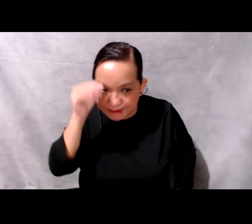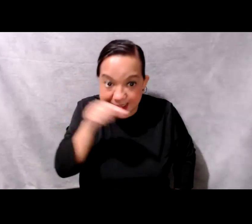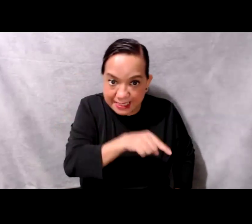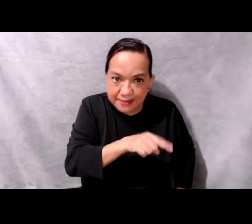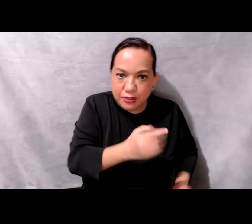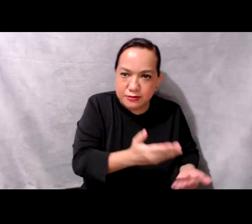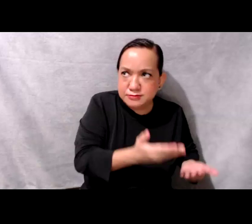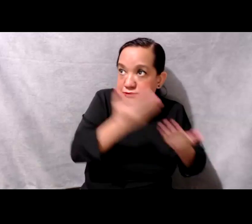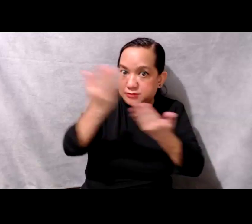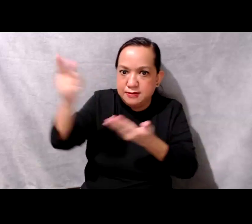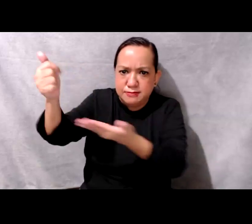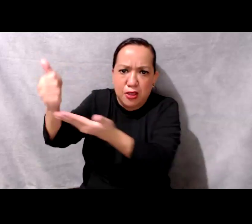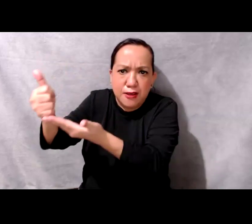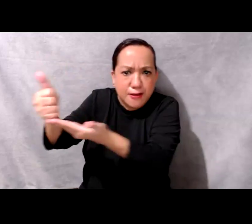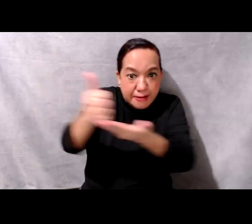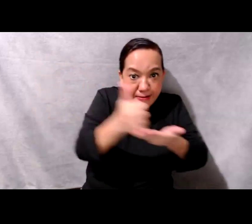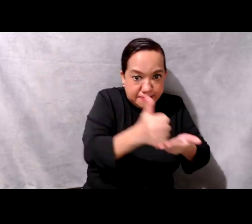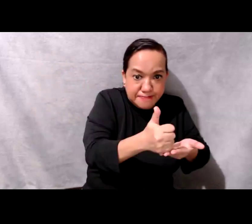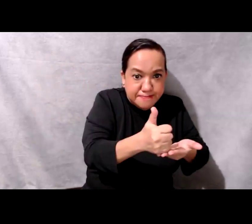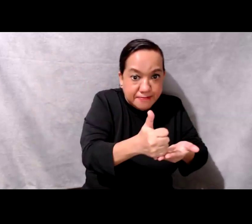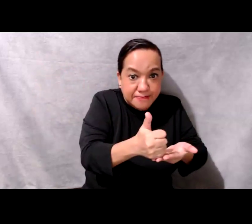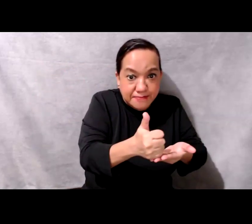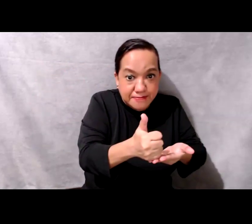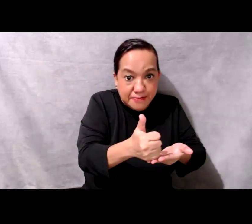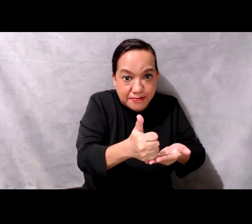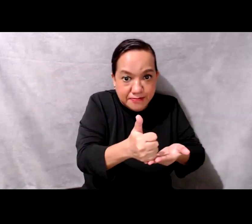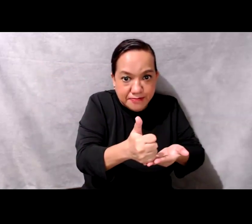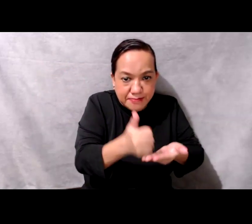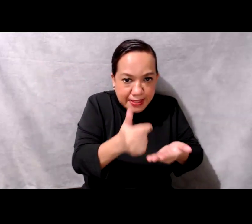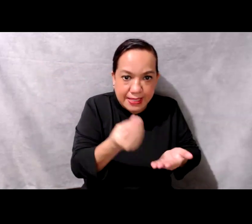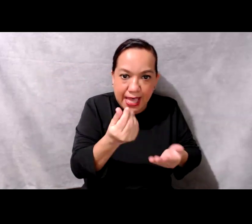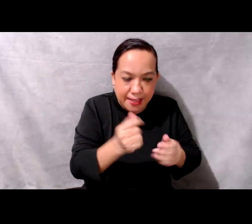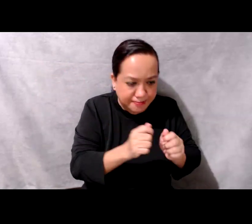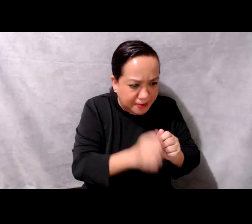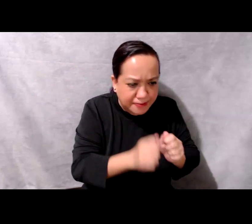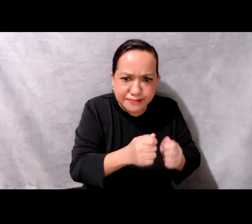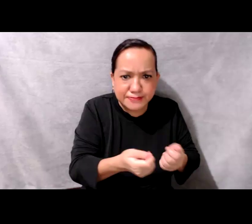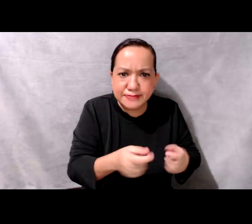outreach, especially for financial intermediary financing.